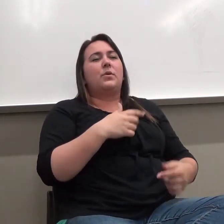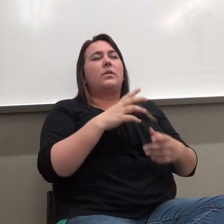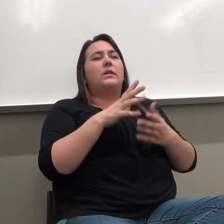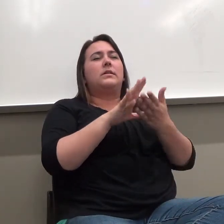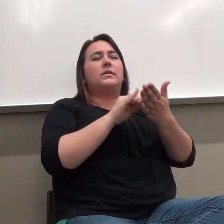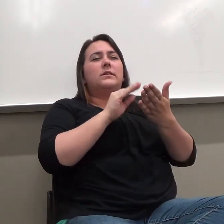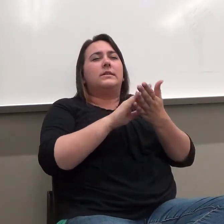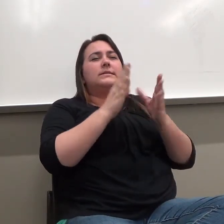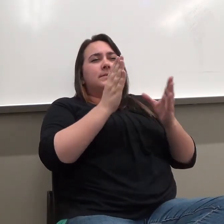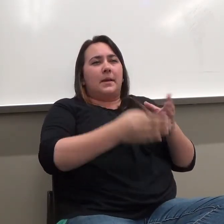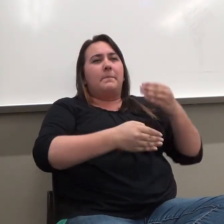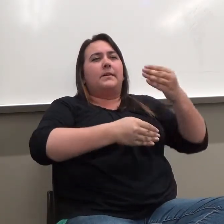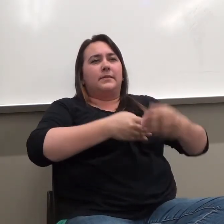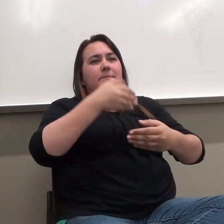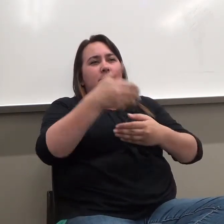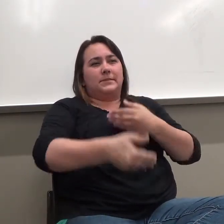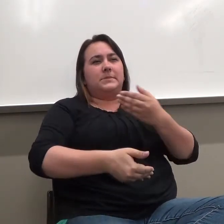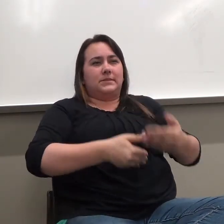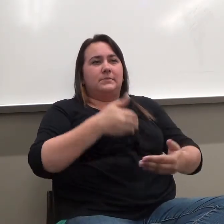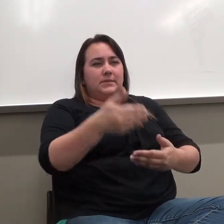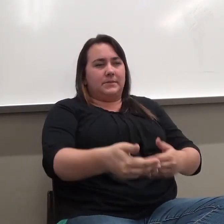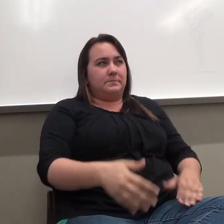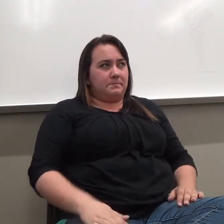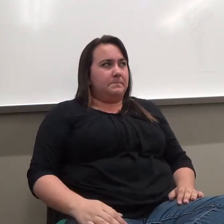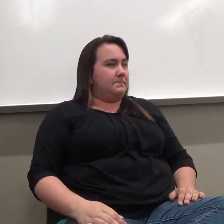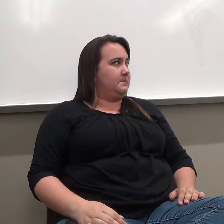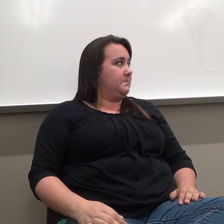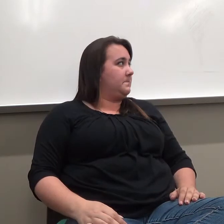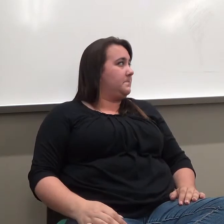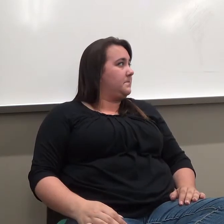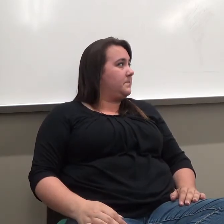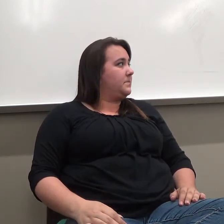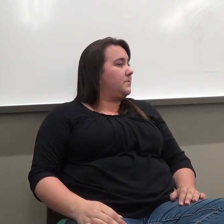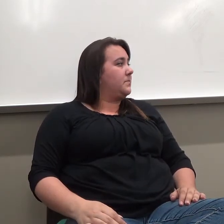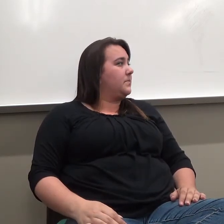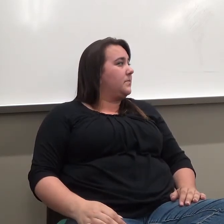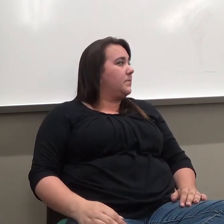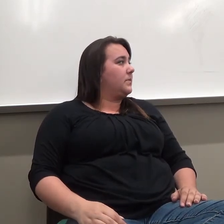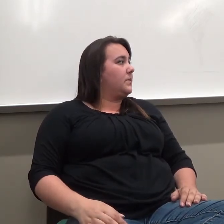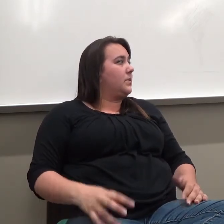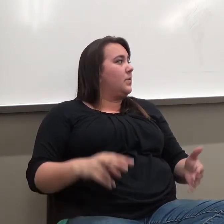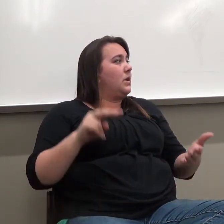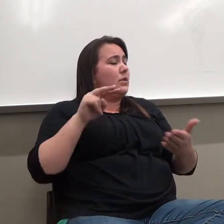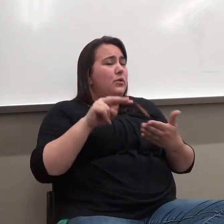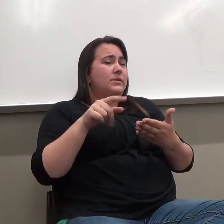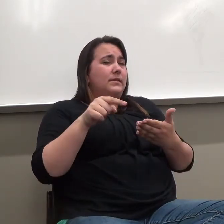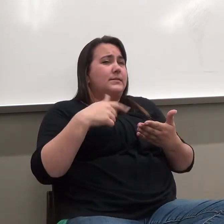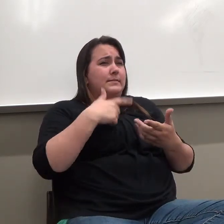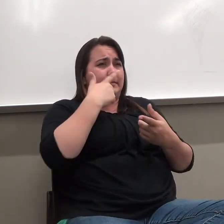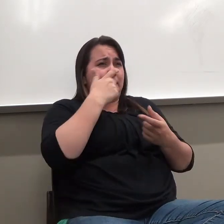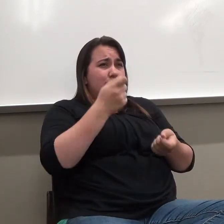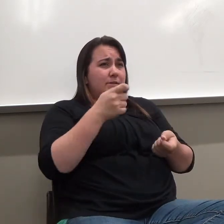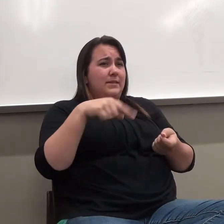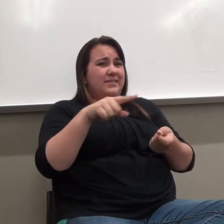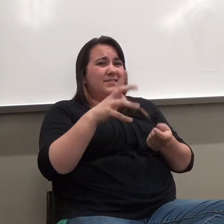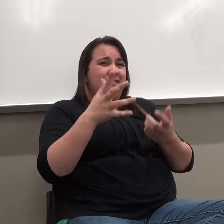step, okay? We looked at this, and it's interesting that these kind of go